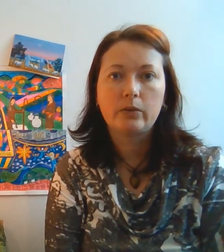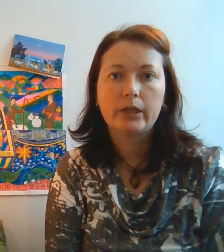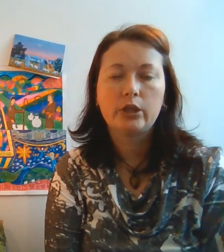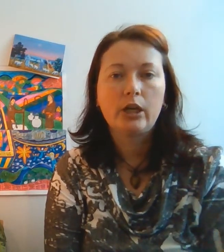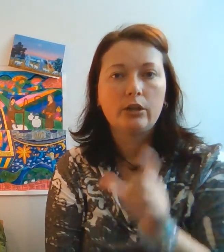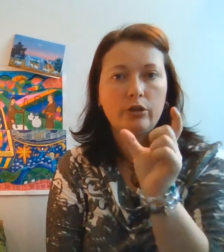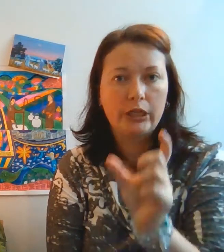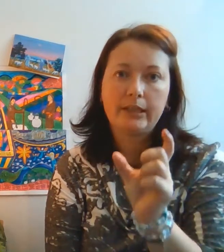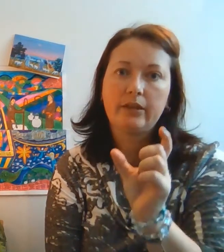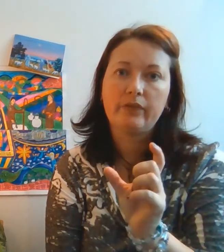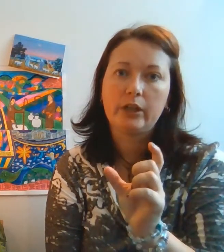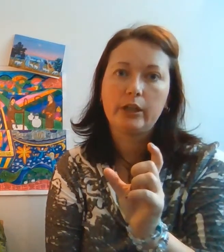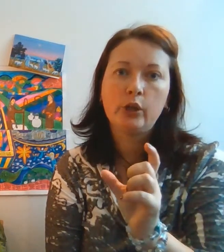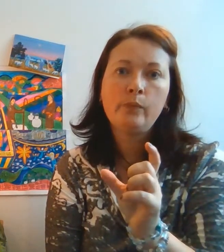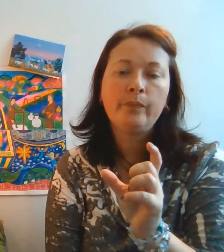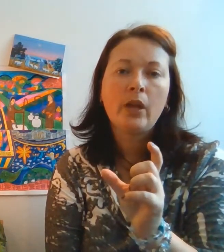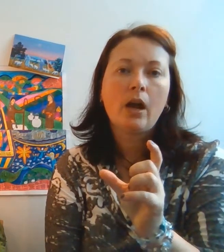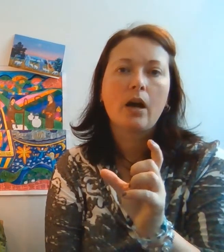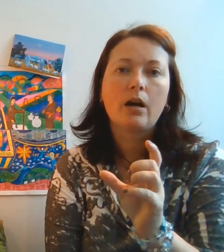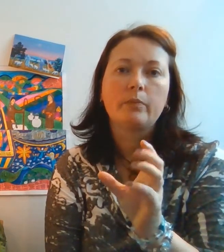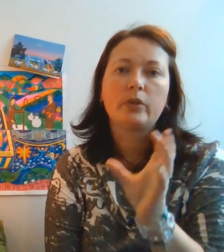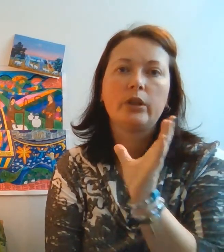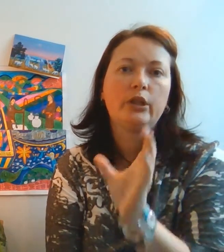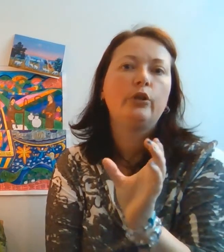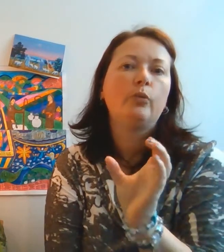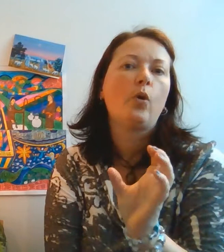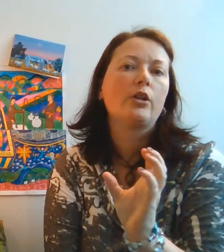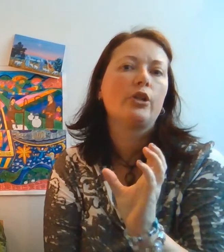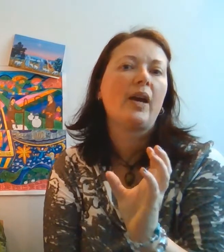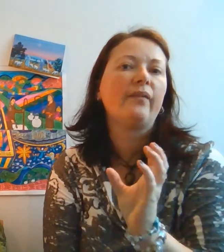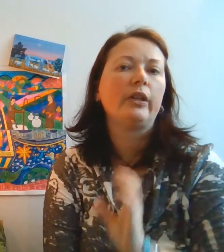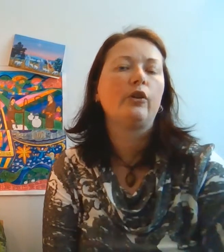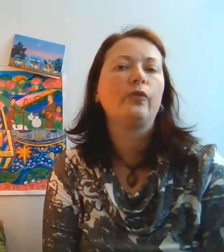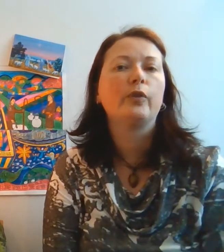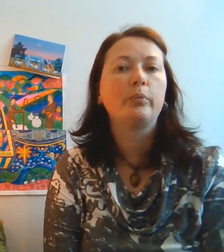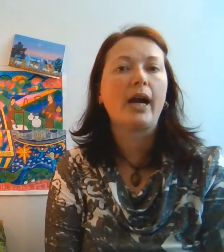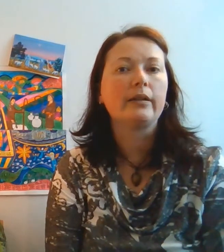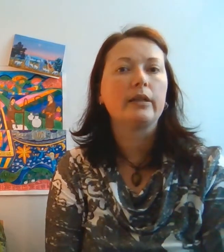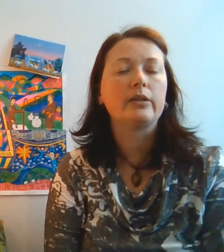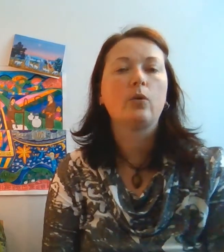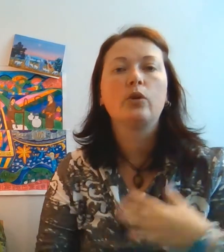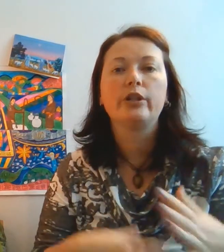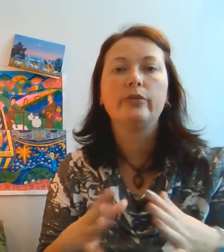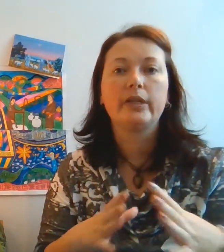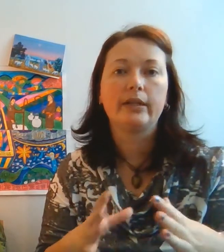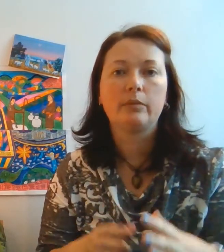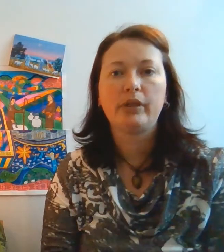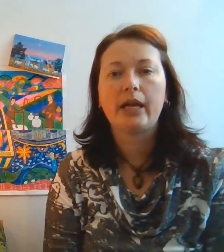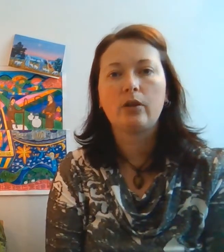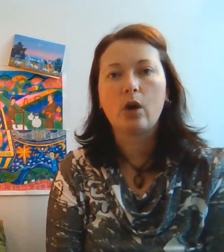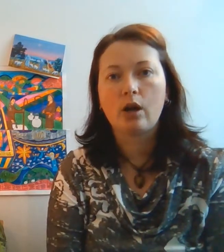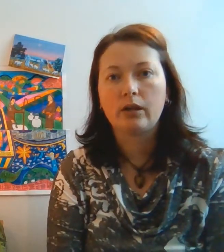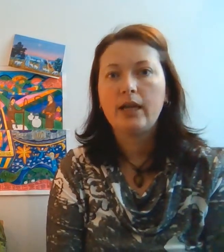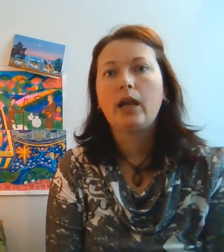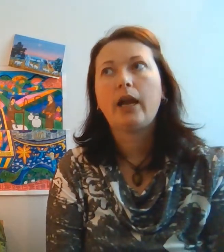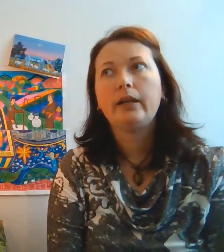language, just the video, so that you can watch that video for practice or use it to play along. And